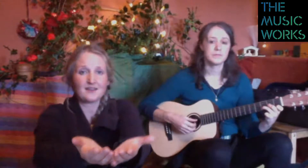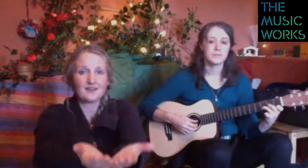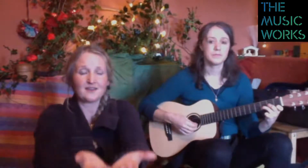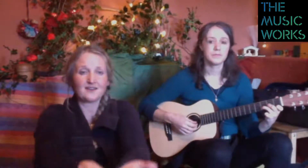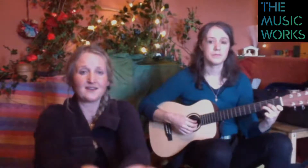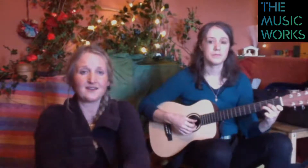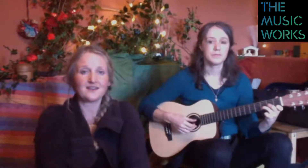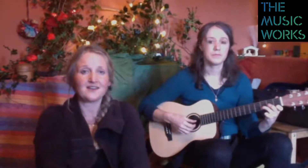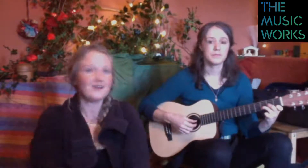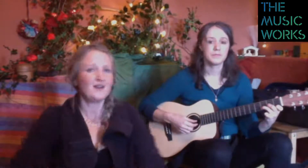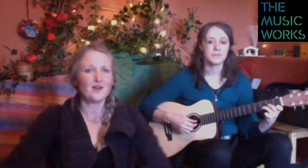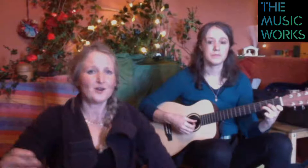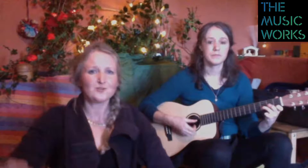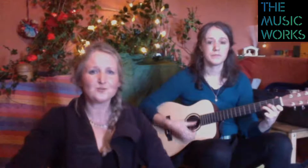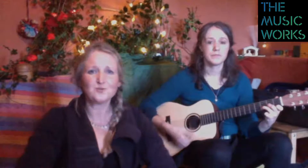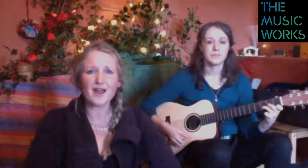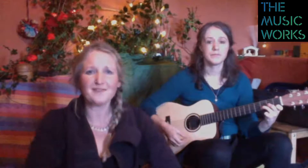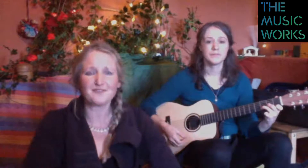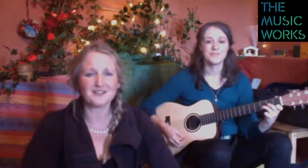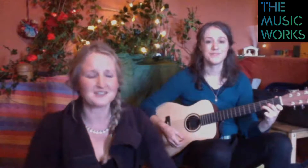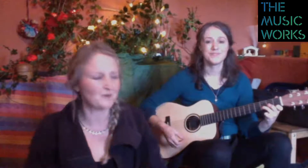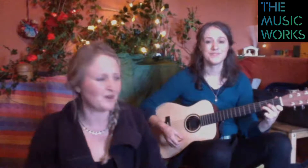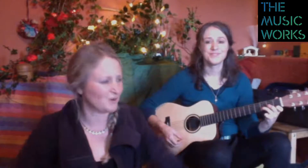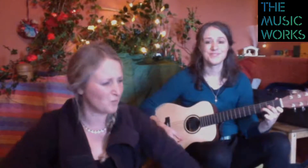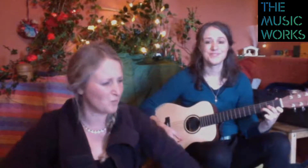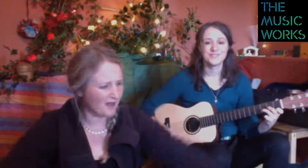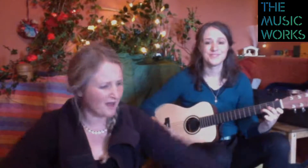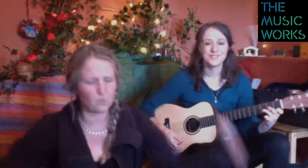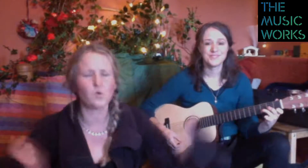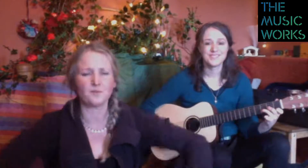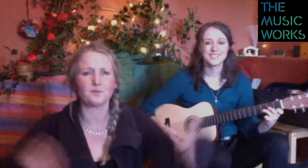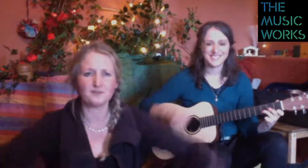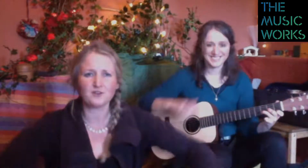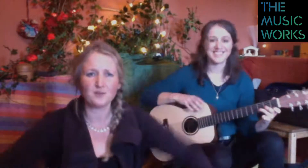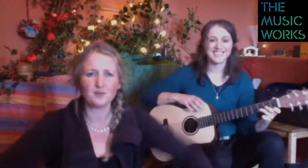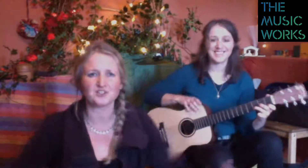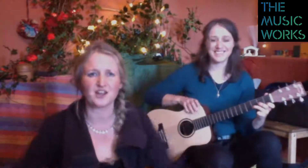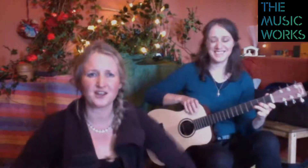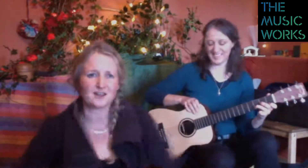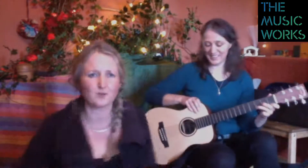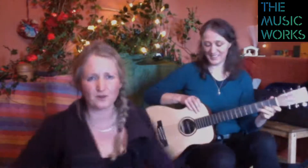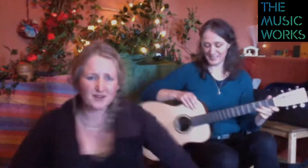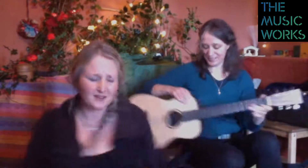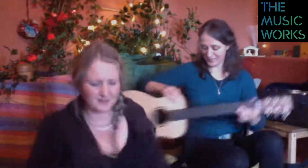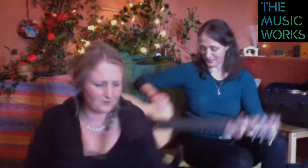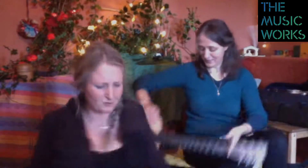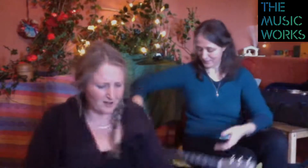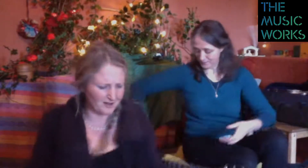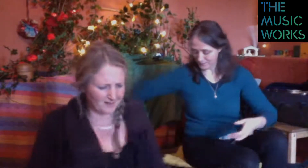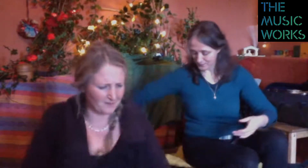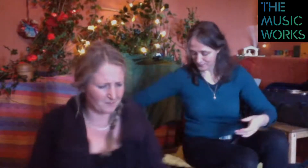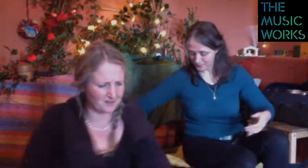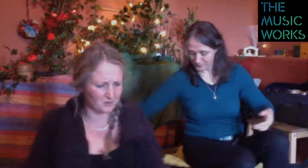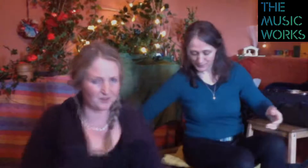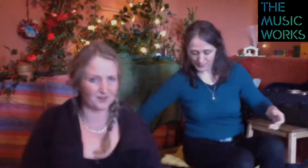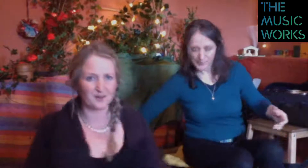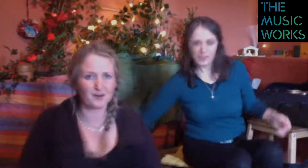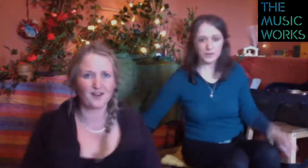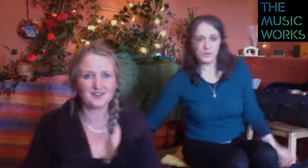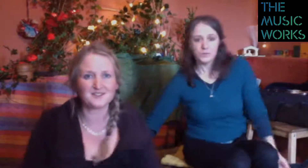if we'd like to see the video. Great, fantastic. Well, you're well warmed up. Give your arms a shake, everyone, and give a wriggle in the middle. You're going to plug into the